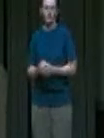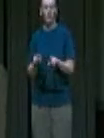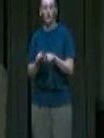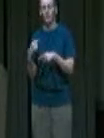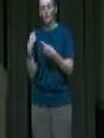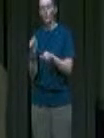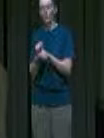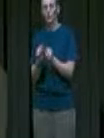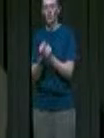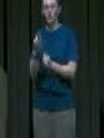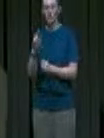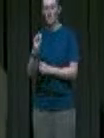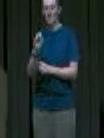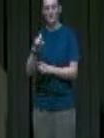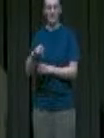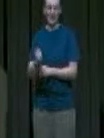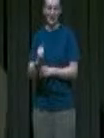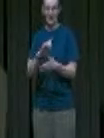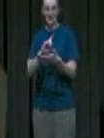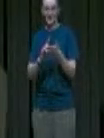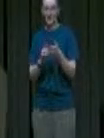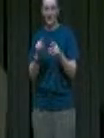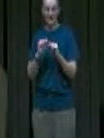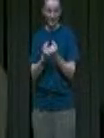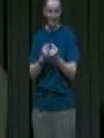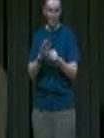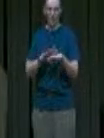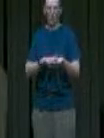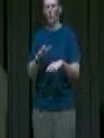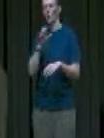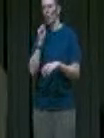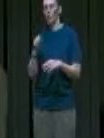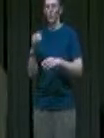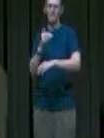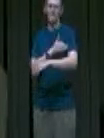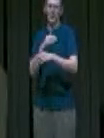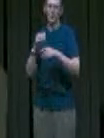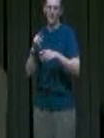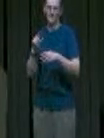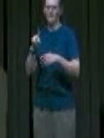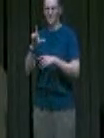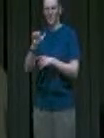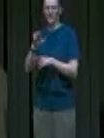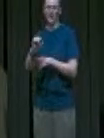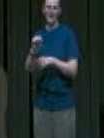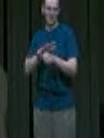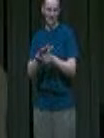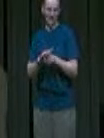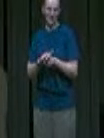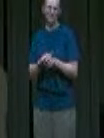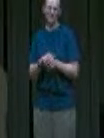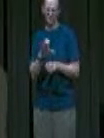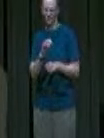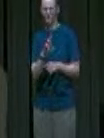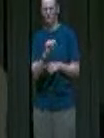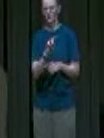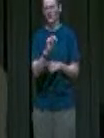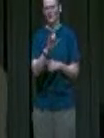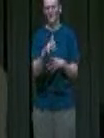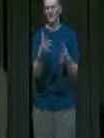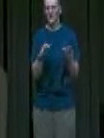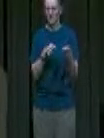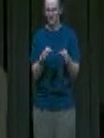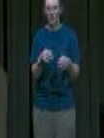EPA's design team on the former power plant site, as Courtney mentioned. This has been a collaboration between